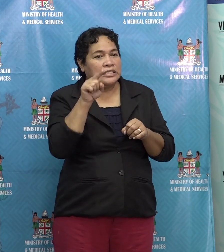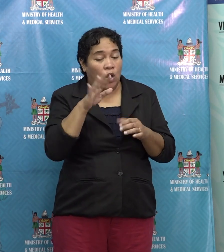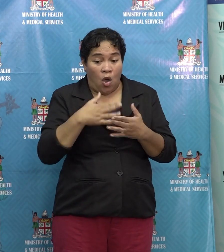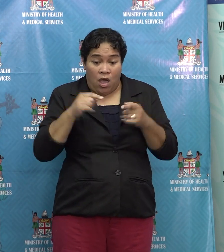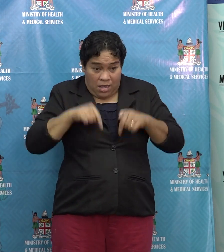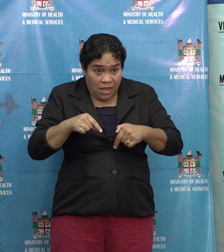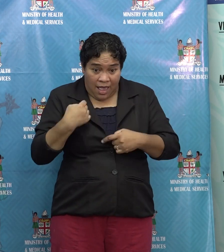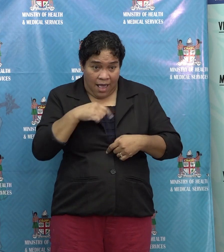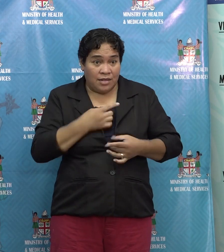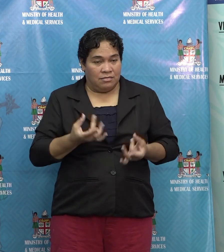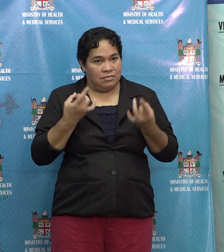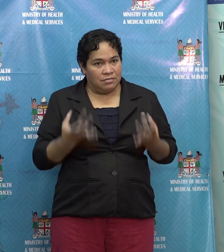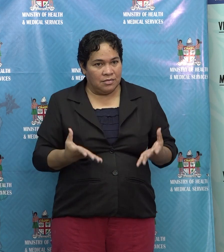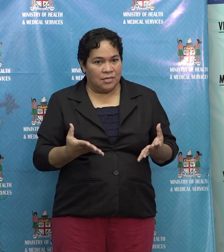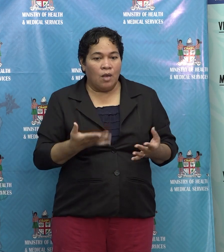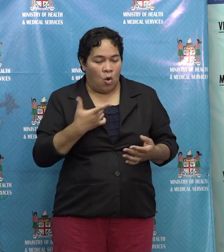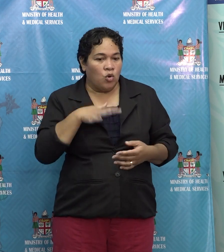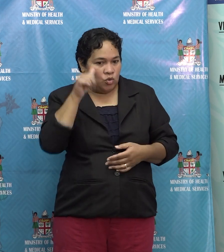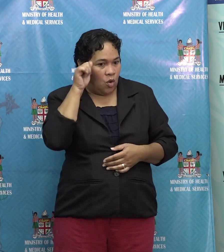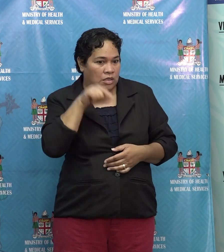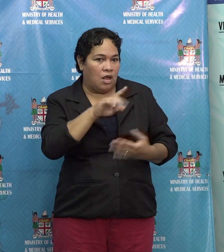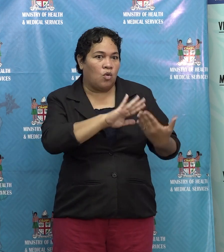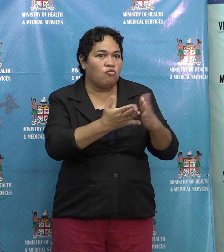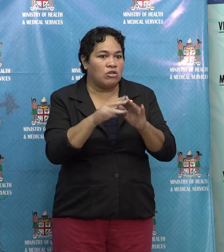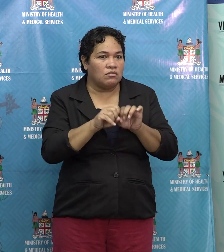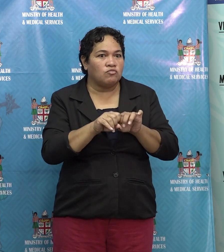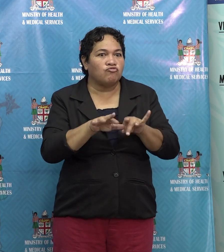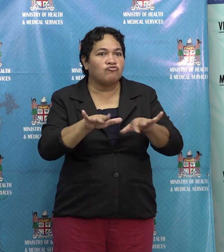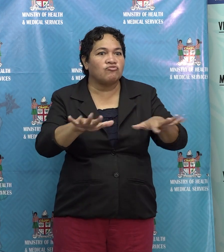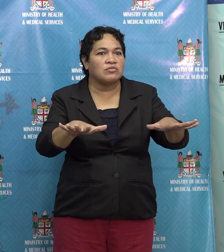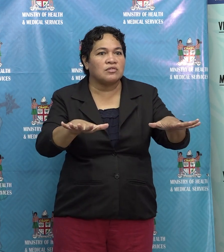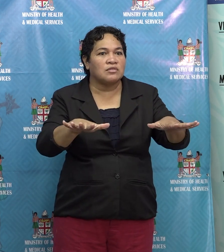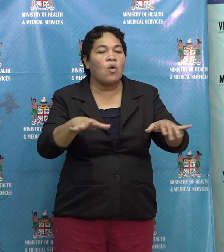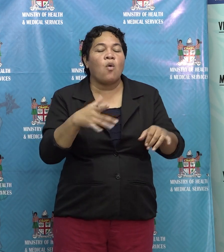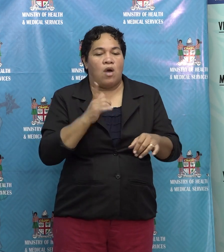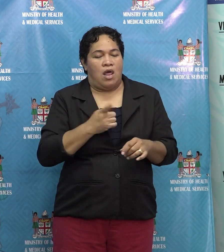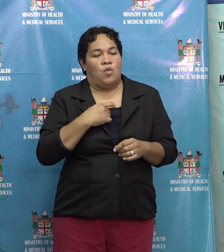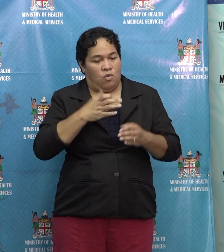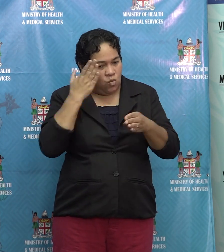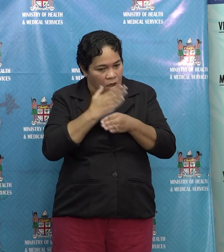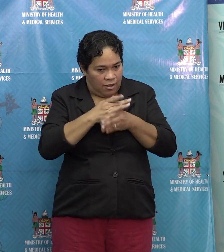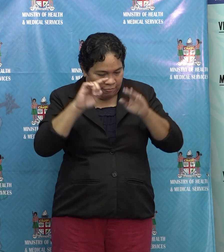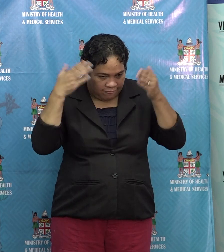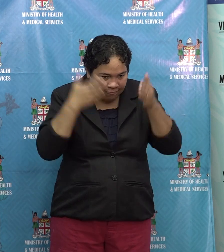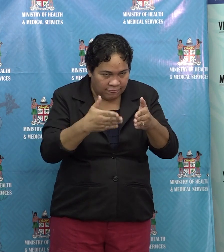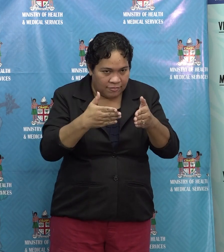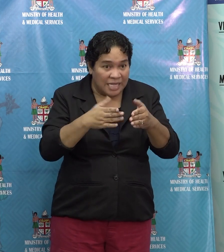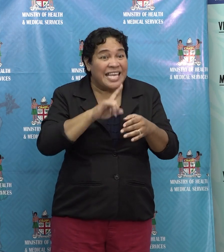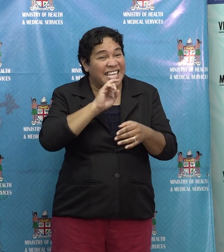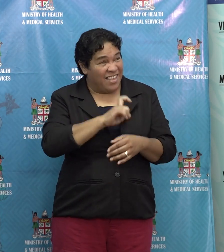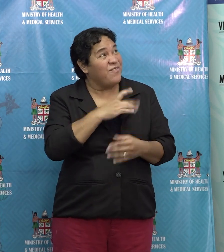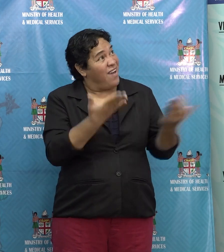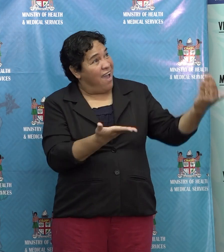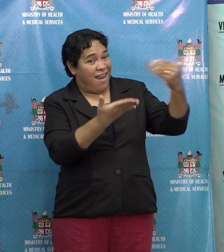if they are community transmissions, because that's the safest way to respond. If we do get the sequence, and